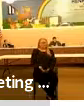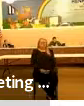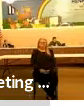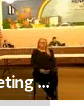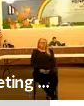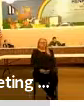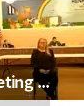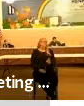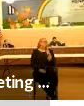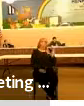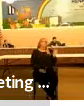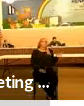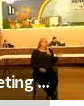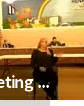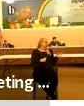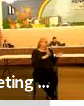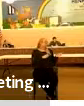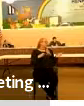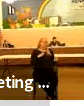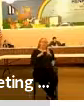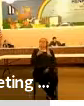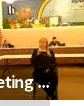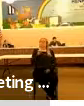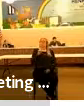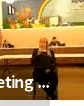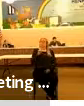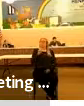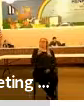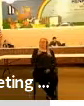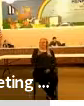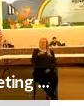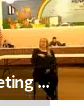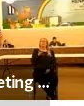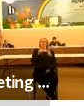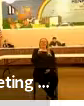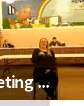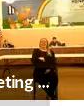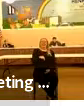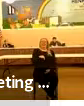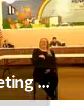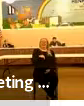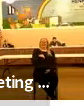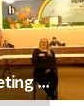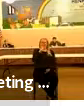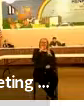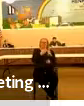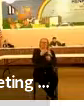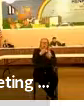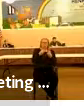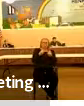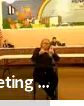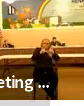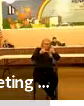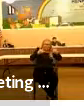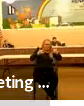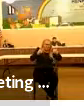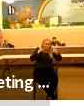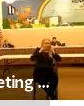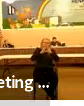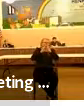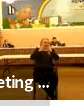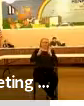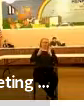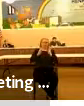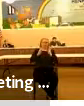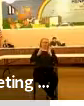So I guess my question would be, based on the code at 295.6, is that from the property line or the farthest